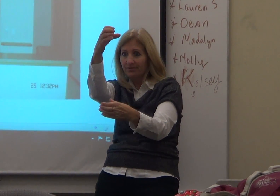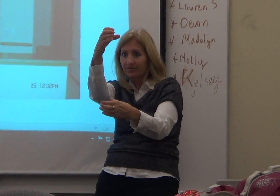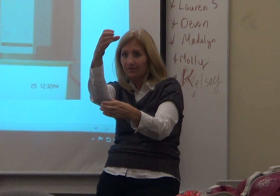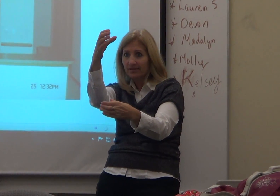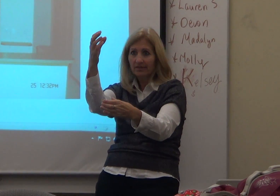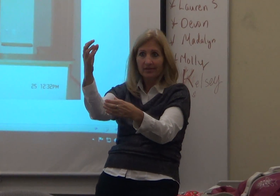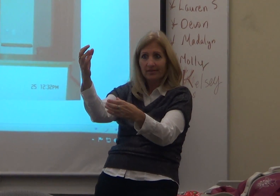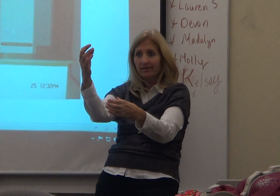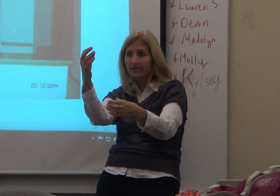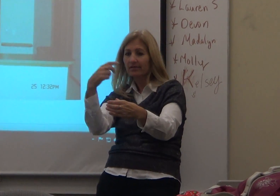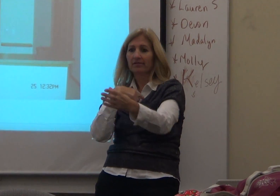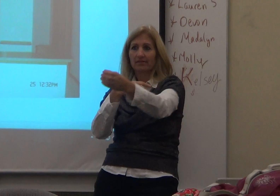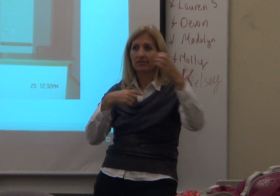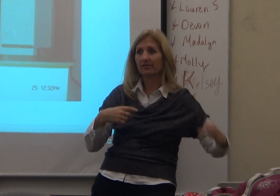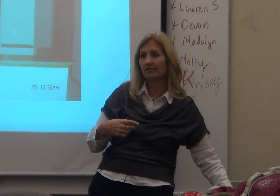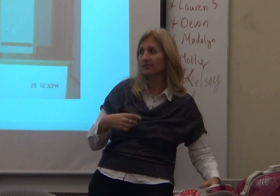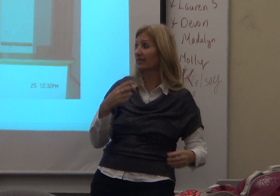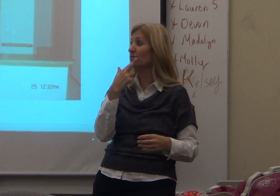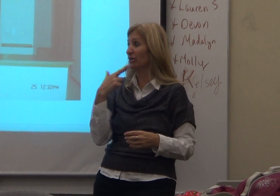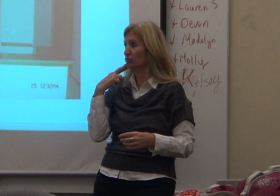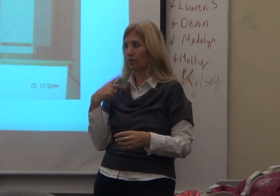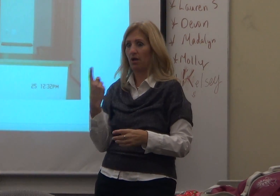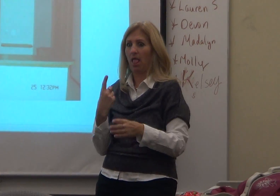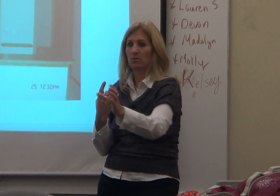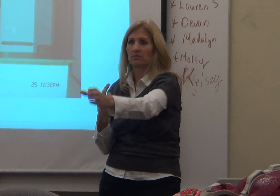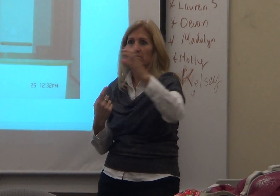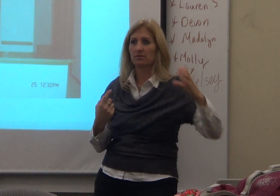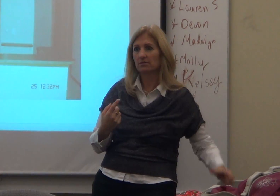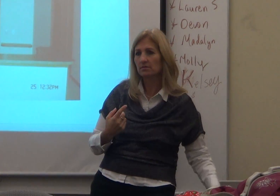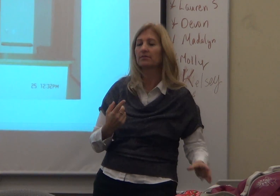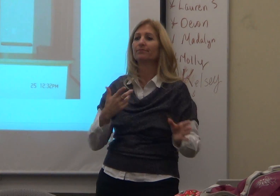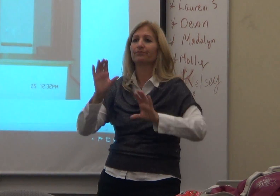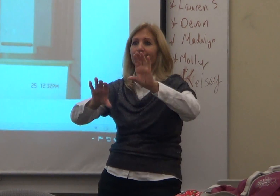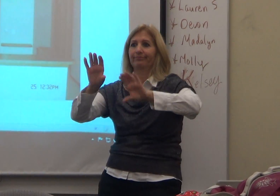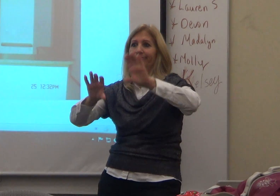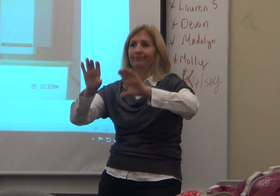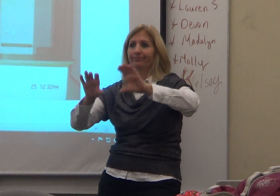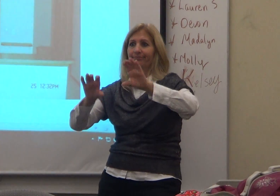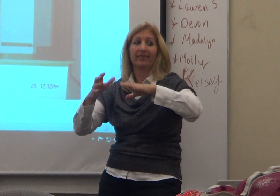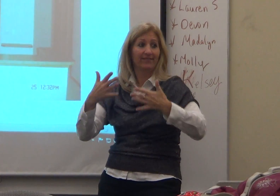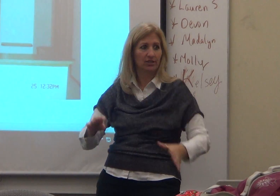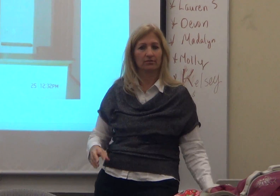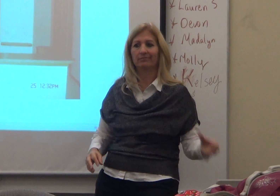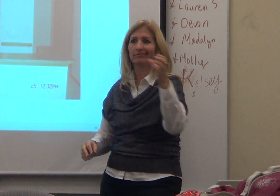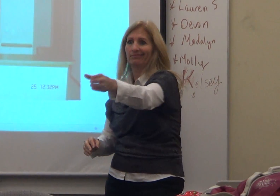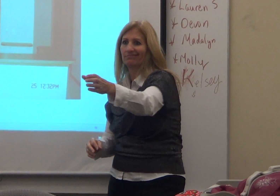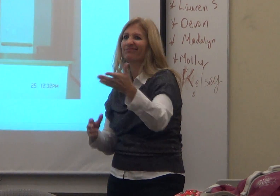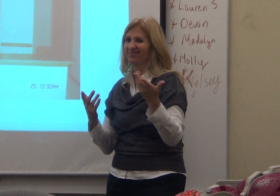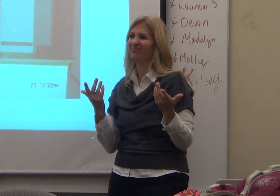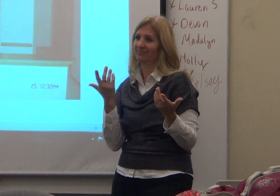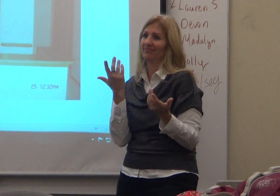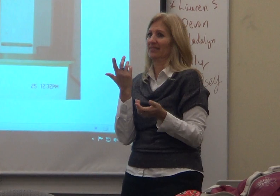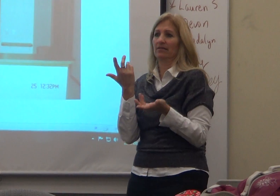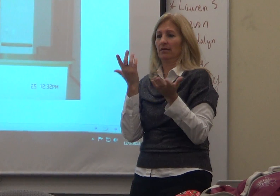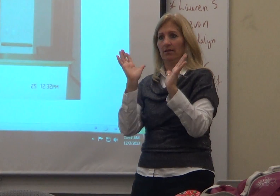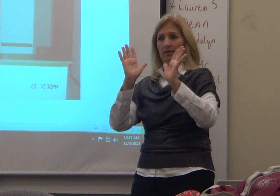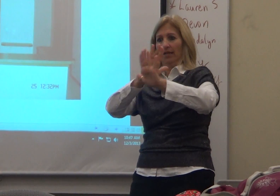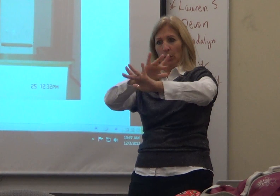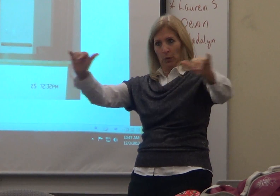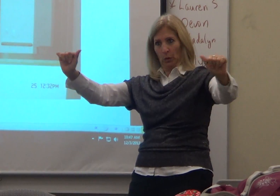sitting down eating, things are in the way, like candles, restaurants, deaf people tend to move those things out of the middle of the table.